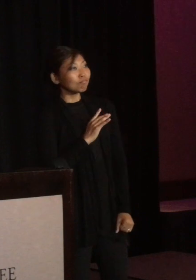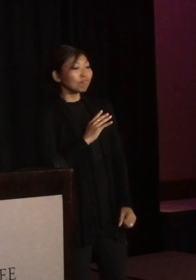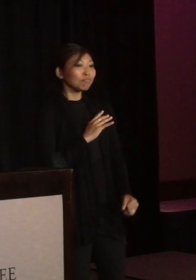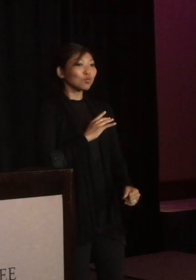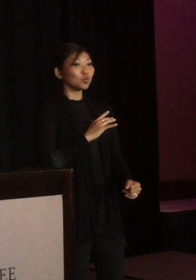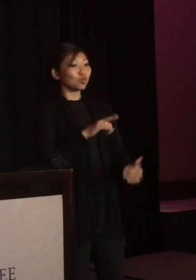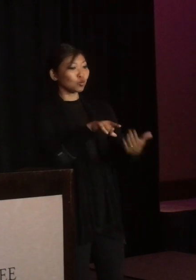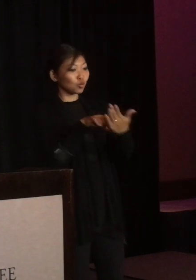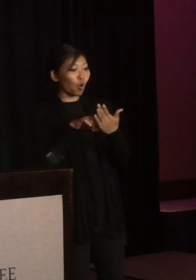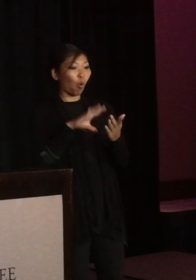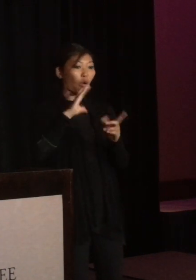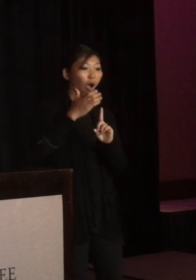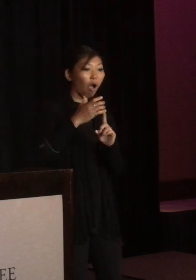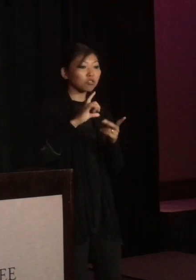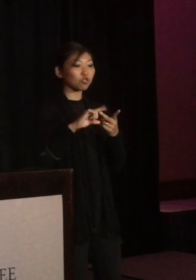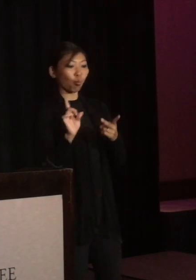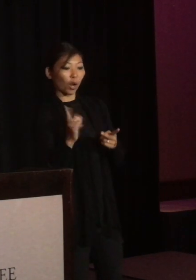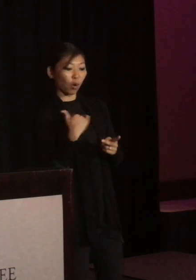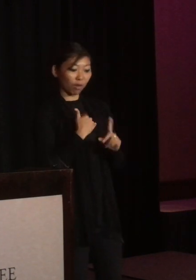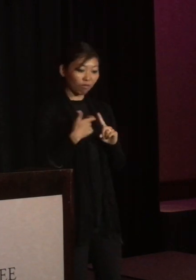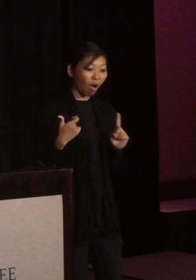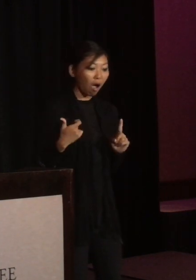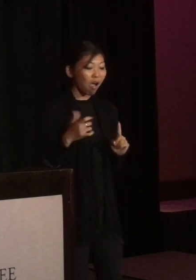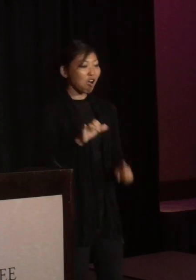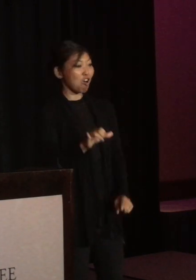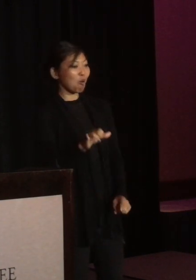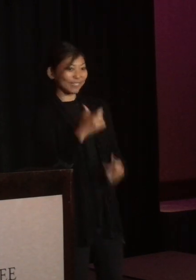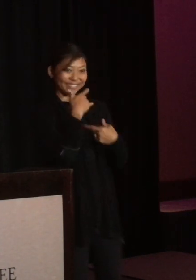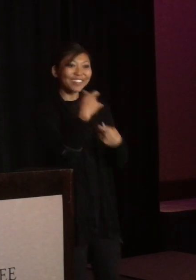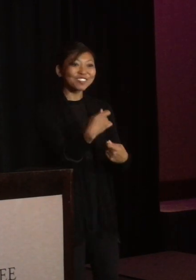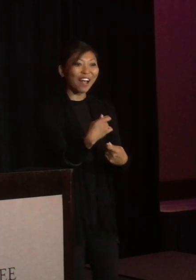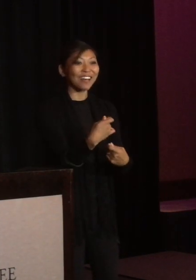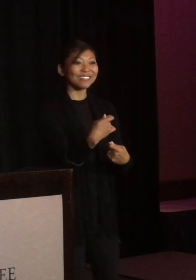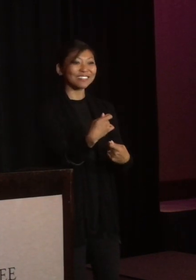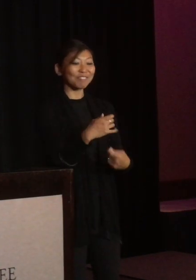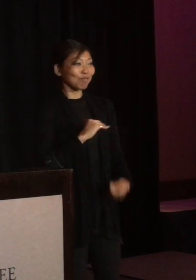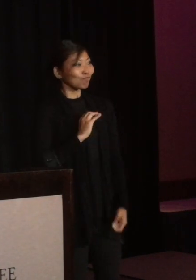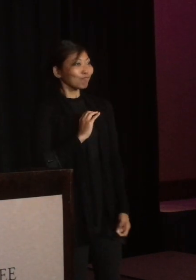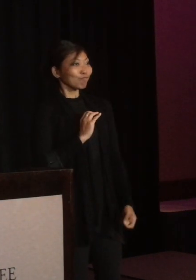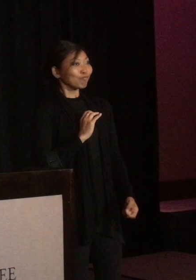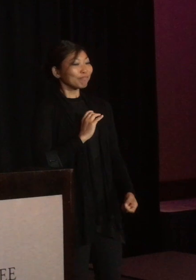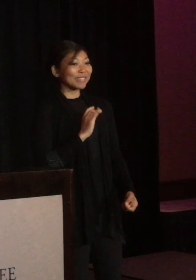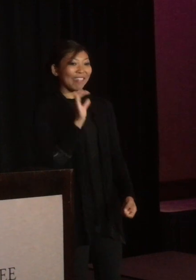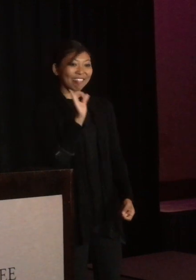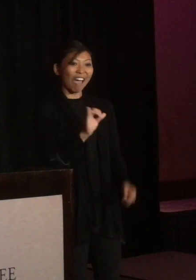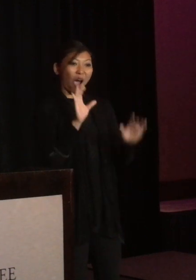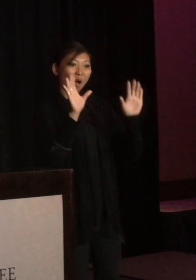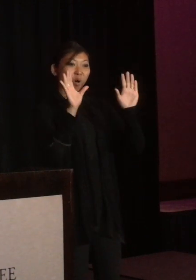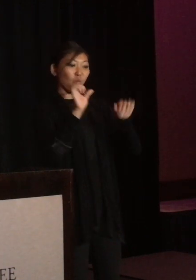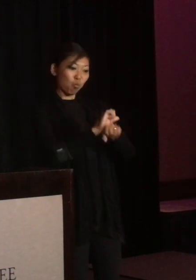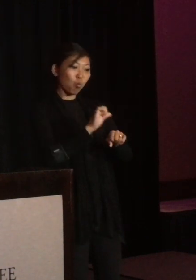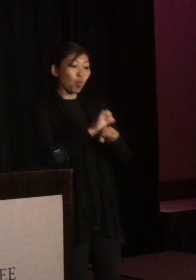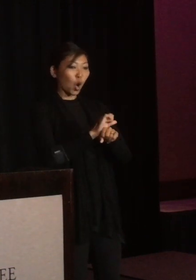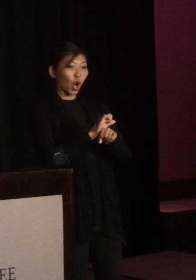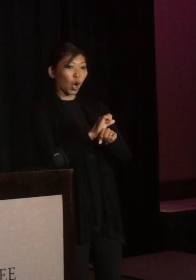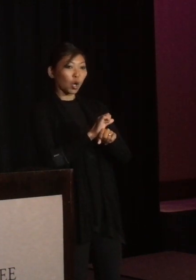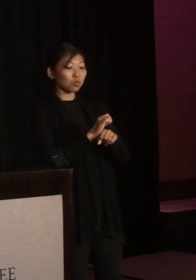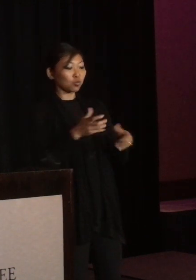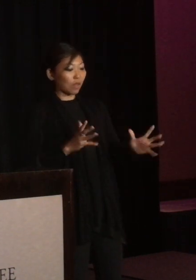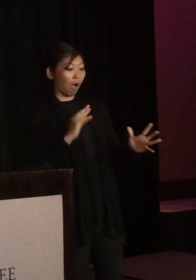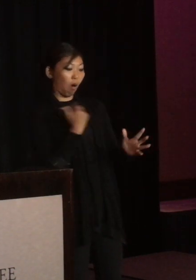our cultures, to show that where we come from is interesting and to be